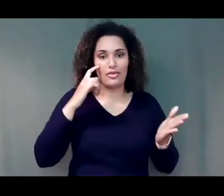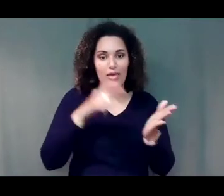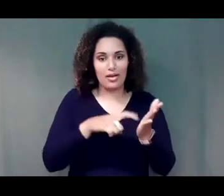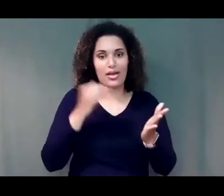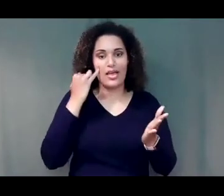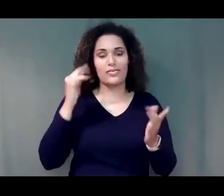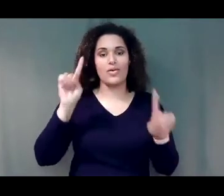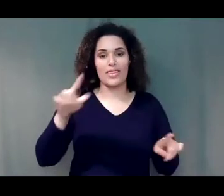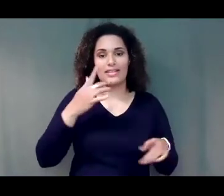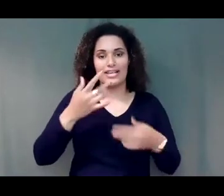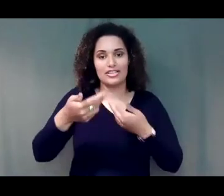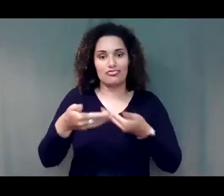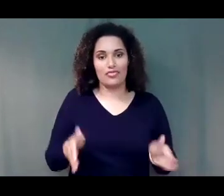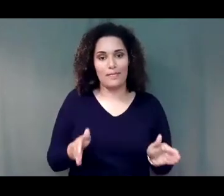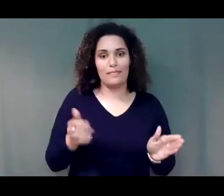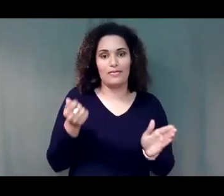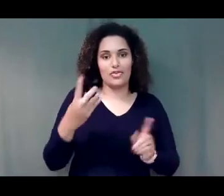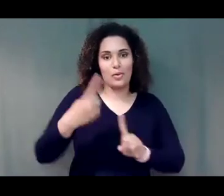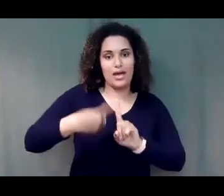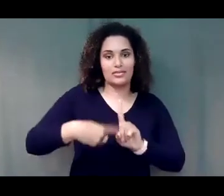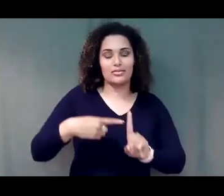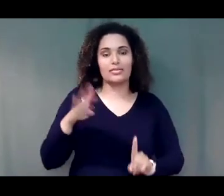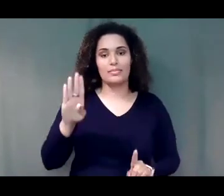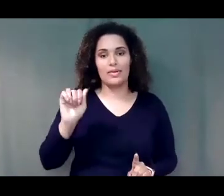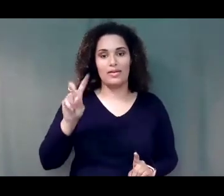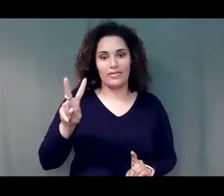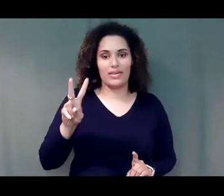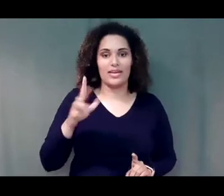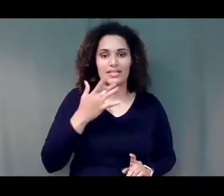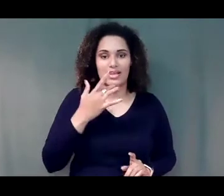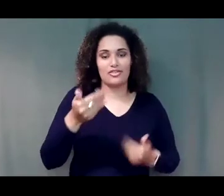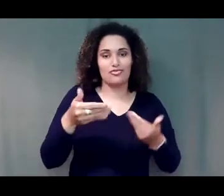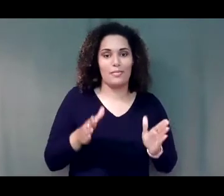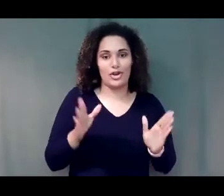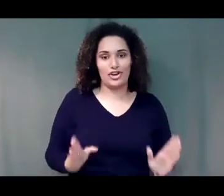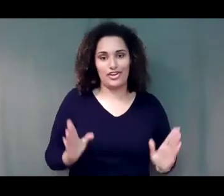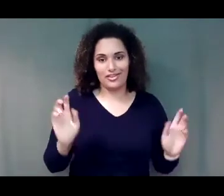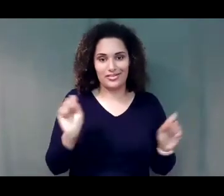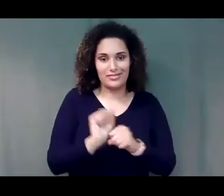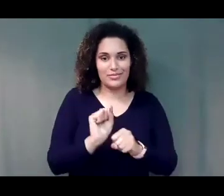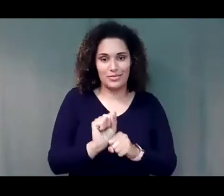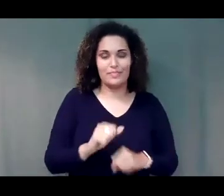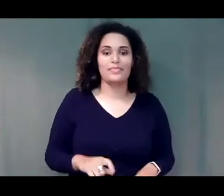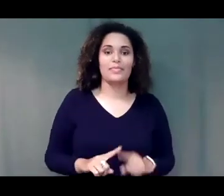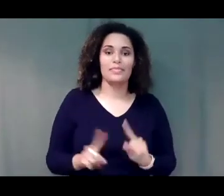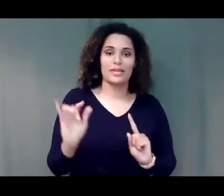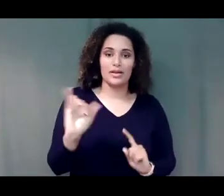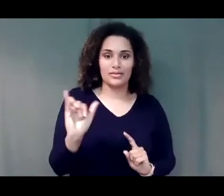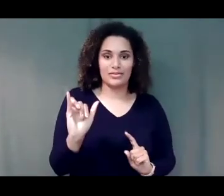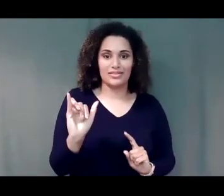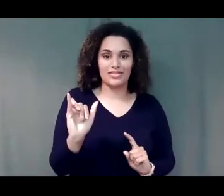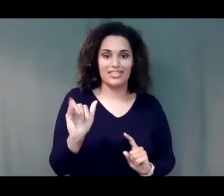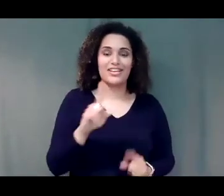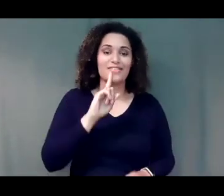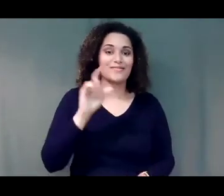out to the tasting room in the last few months. She's a Black Ankle tasting roomer, but also, I don't know, in